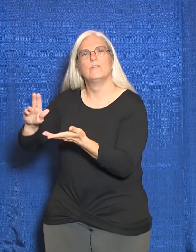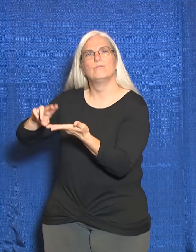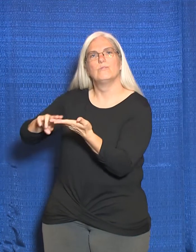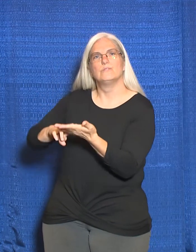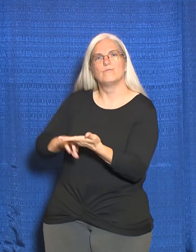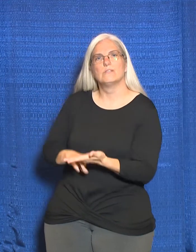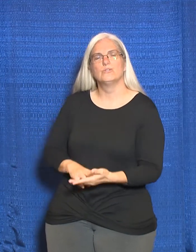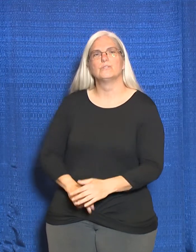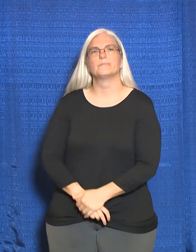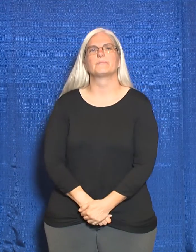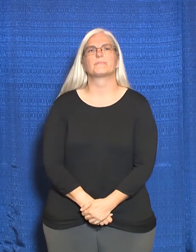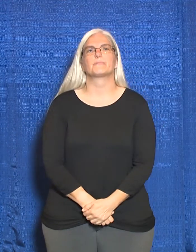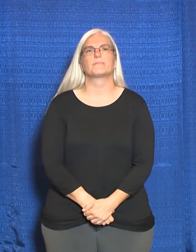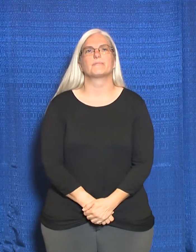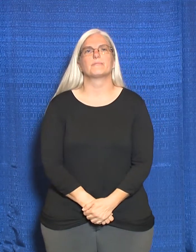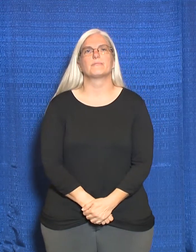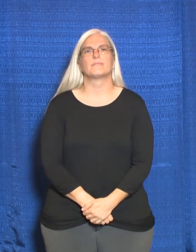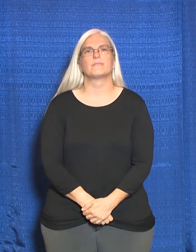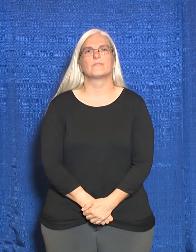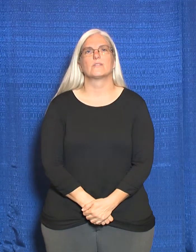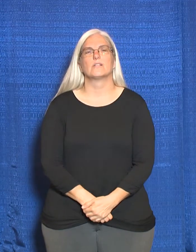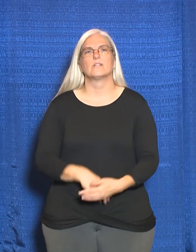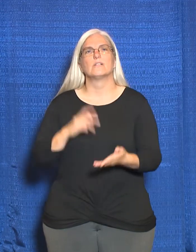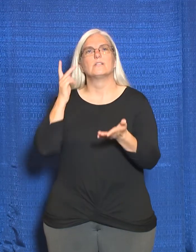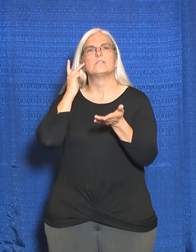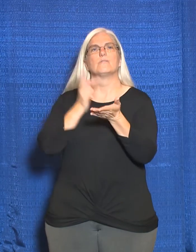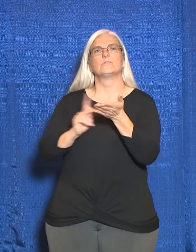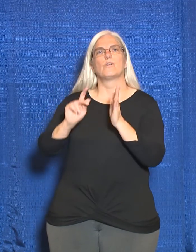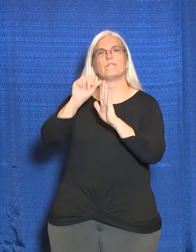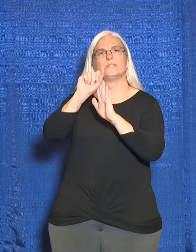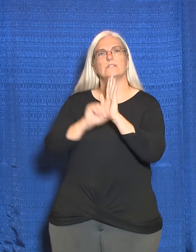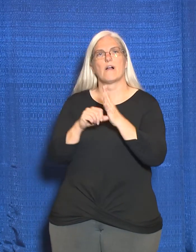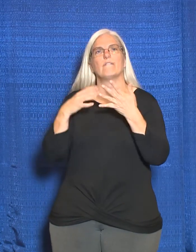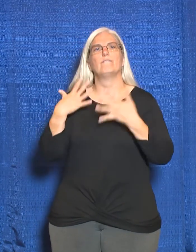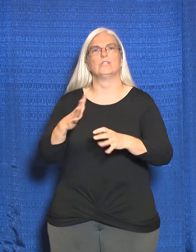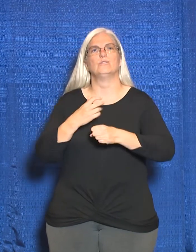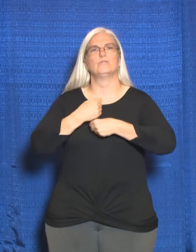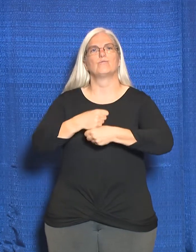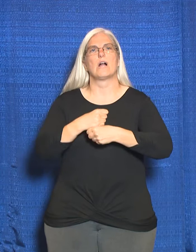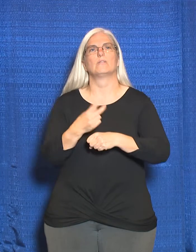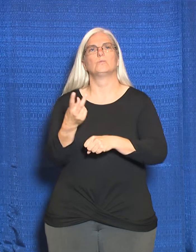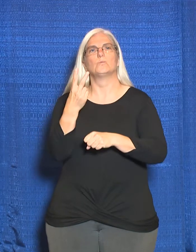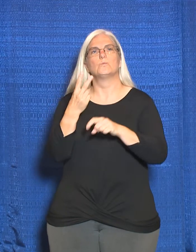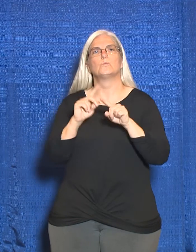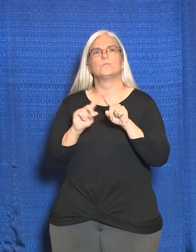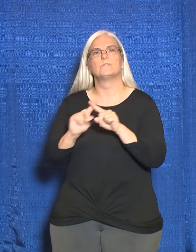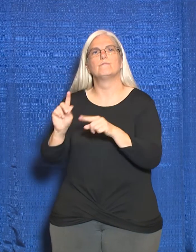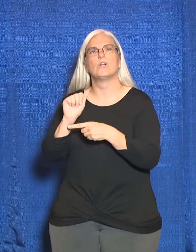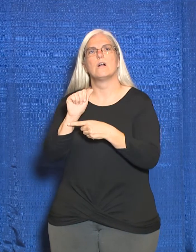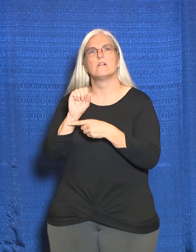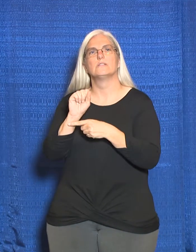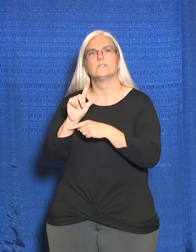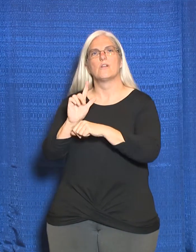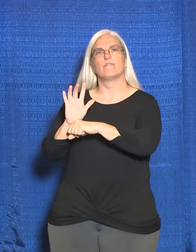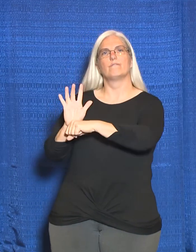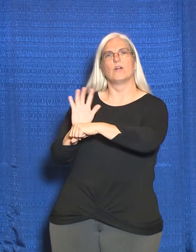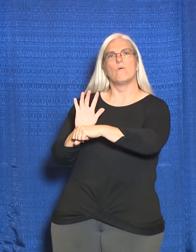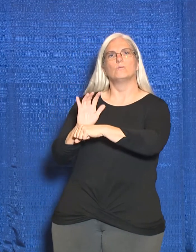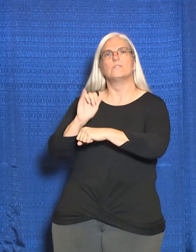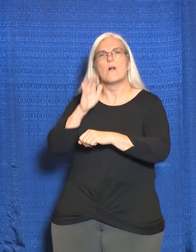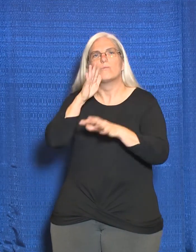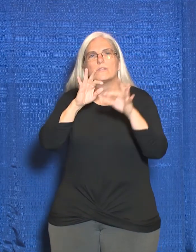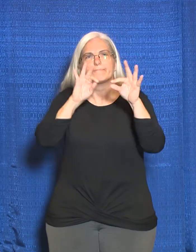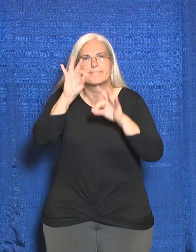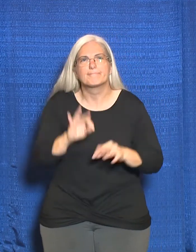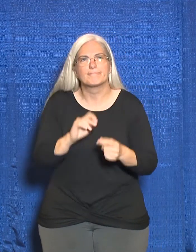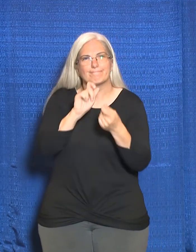with registration. The Secretary of State has created 2 ASL instructional videos that explain in detail how to fill